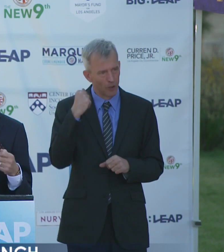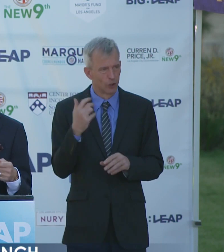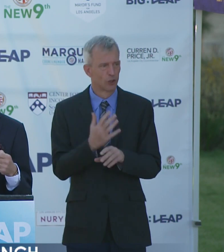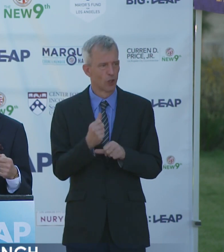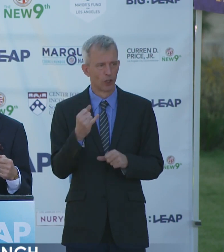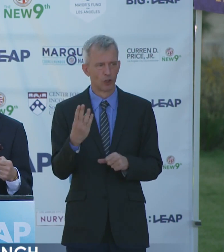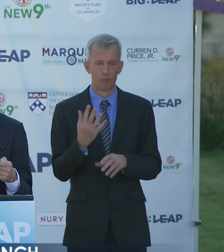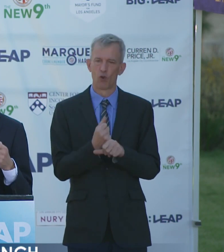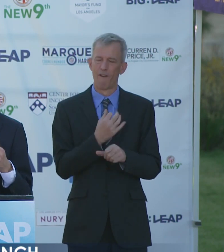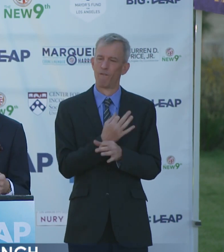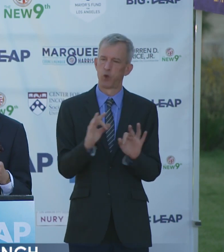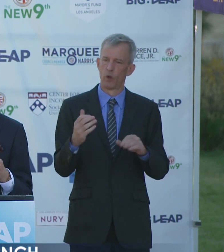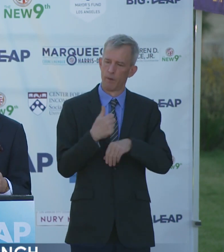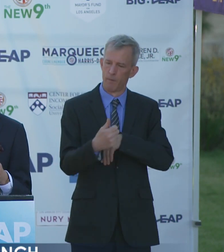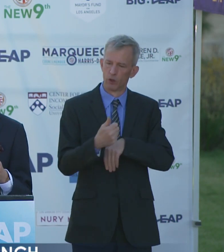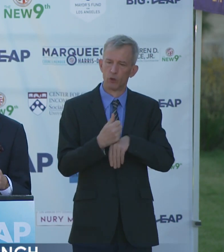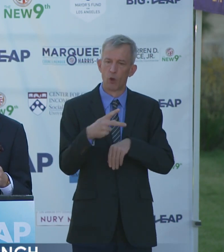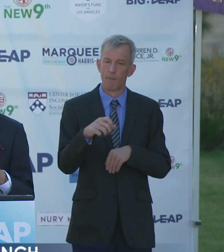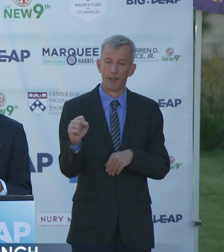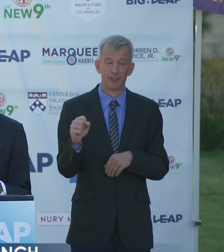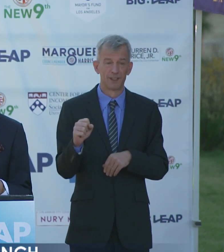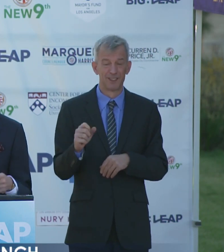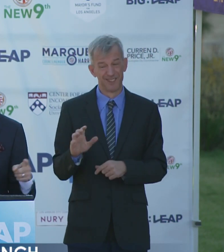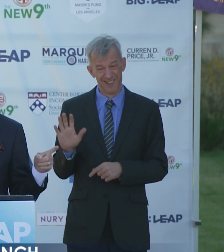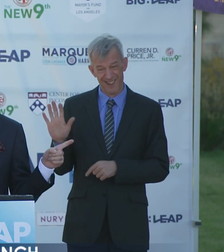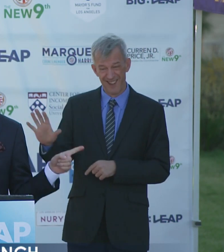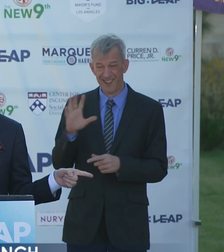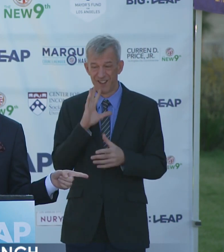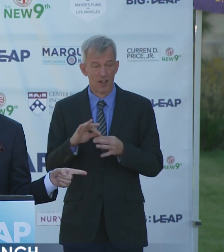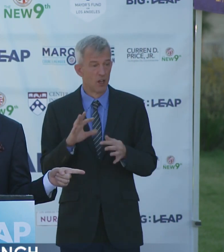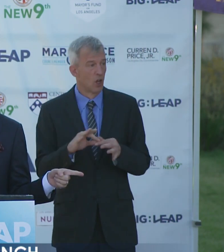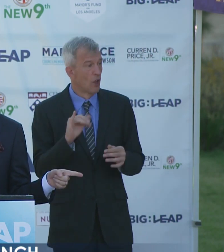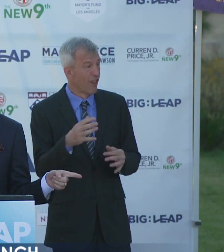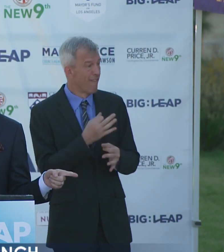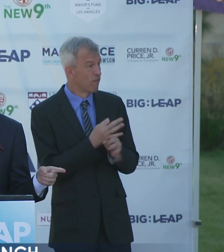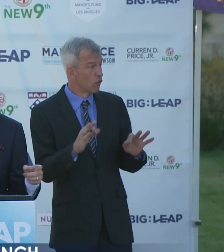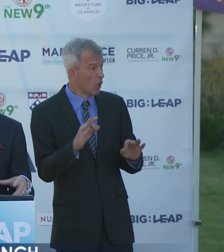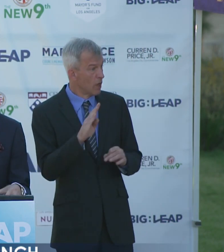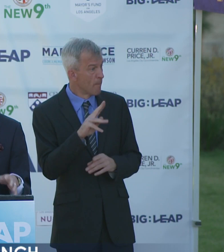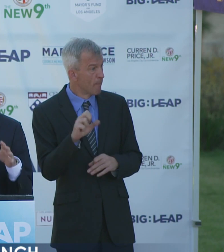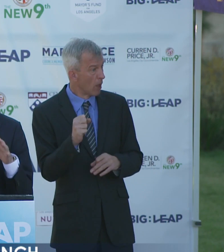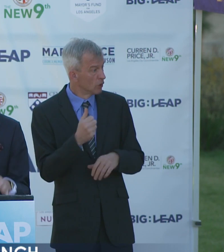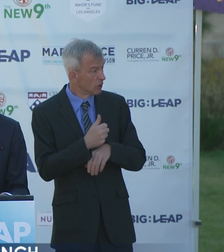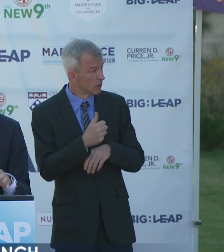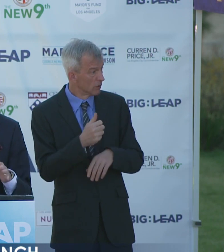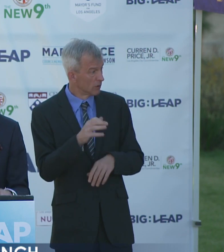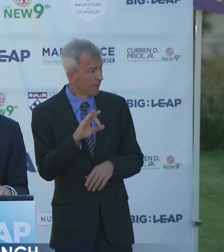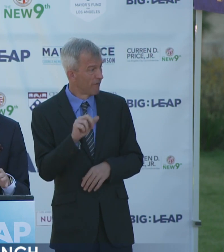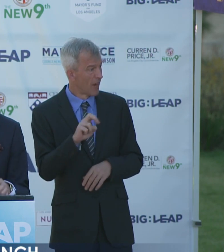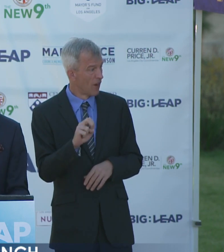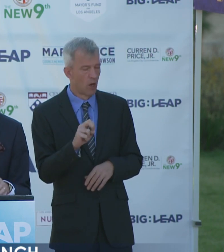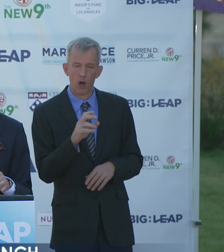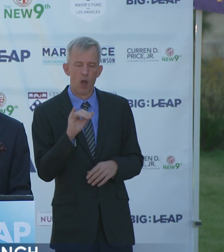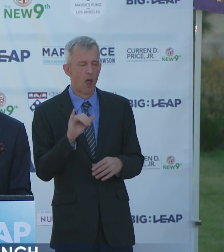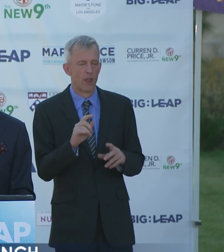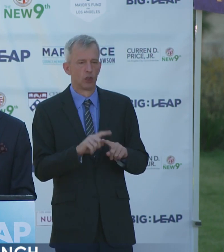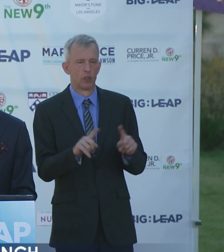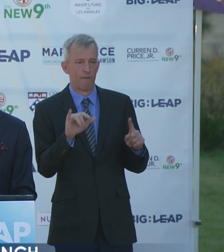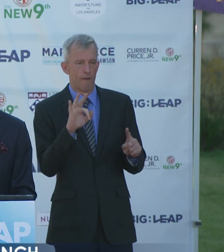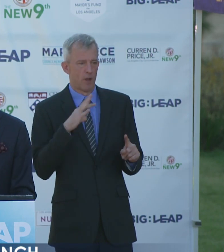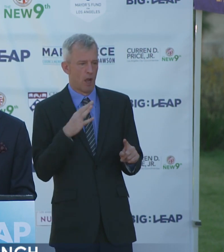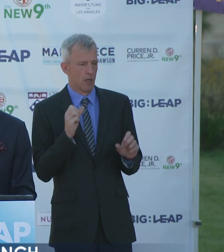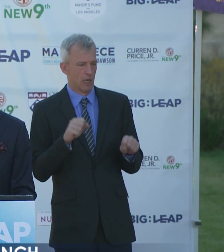passes, he literally said, that free bus fare is the difference between whether I can have that job across town or not. Every little bit